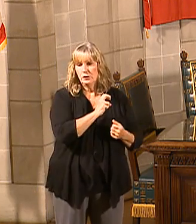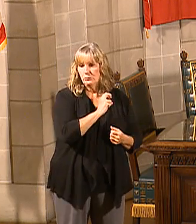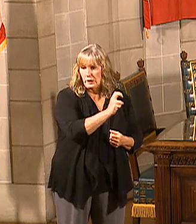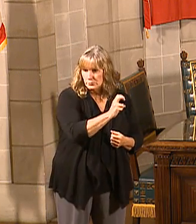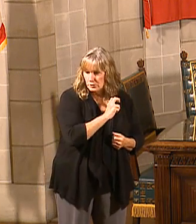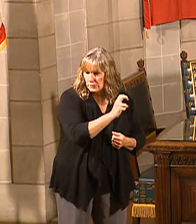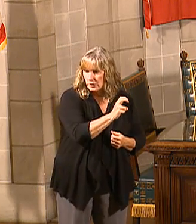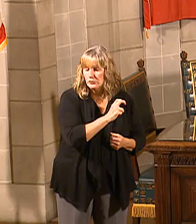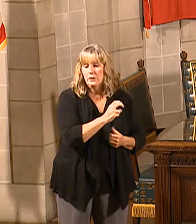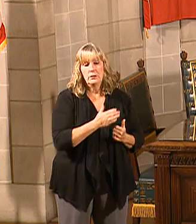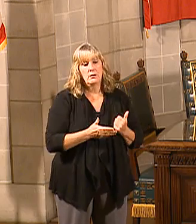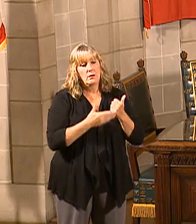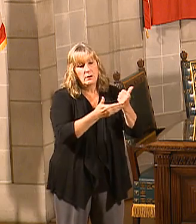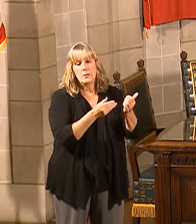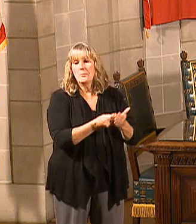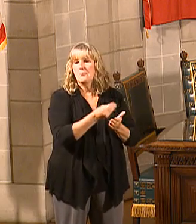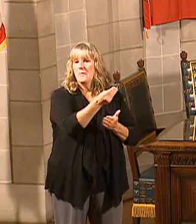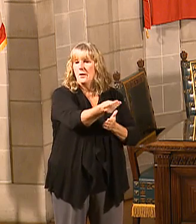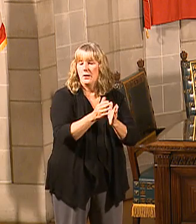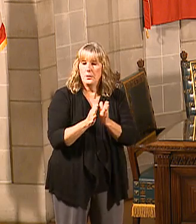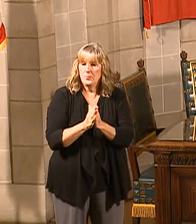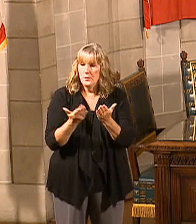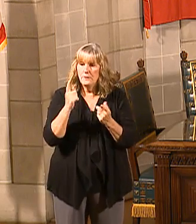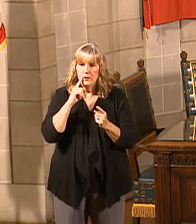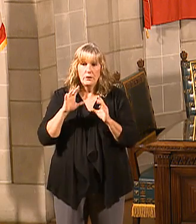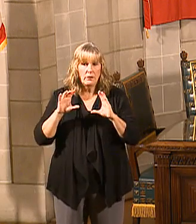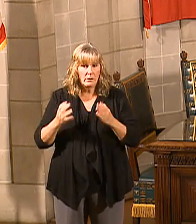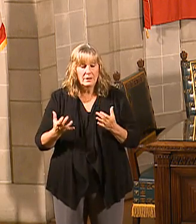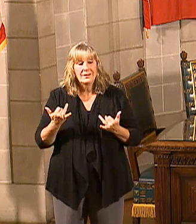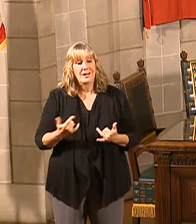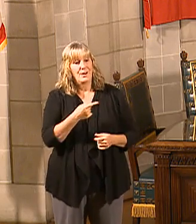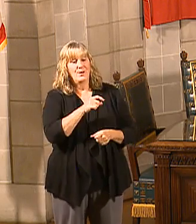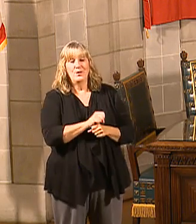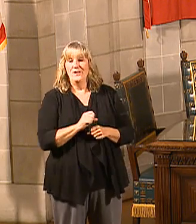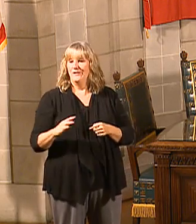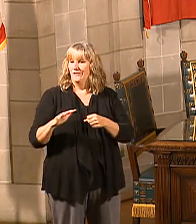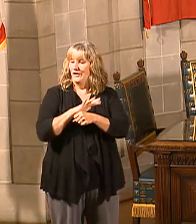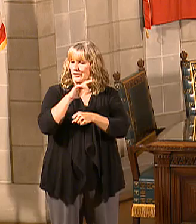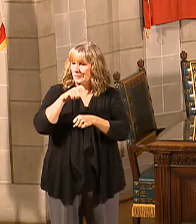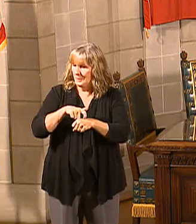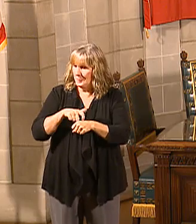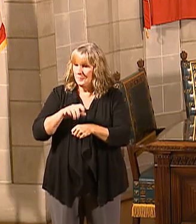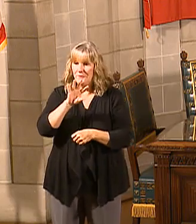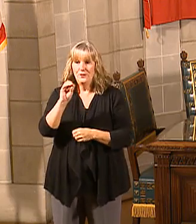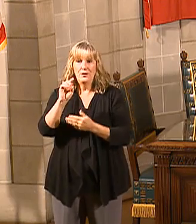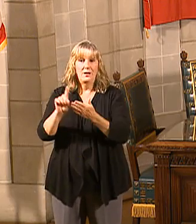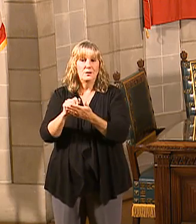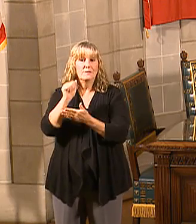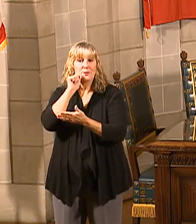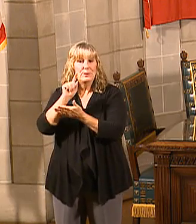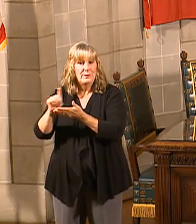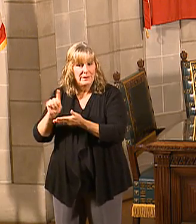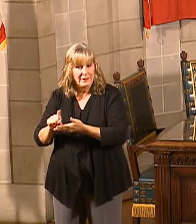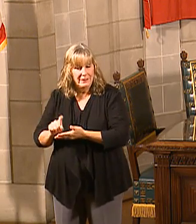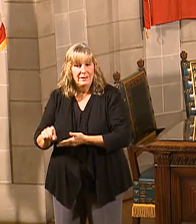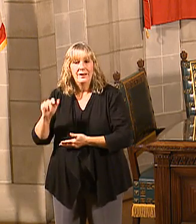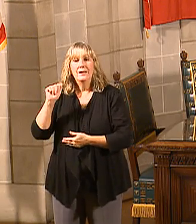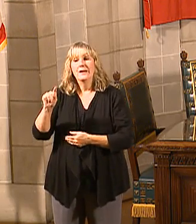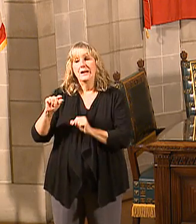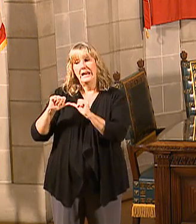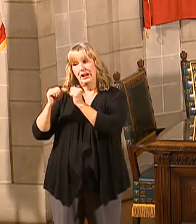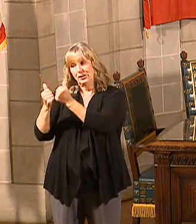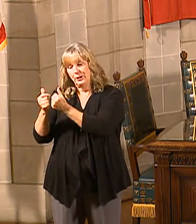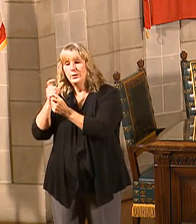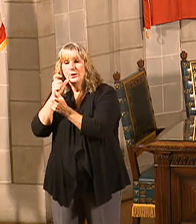and helped her purchase her textbooks for class. She is now employed full-time, working 40 hours a week at an agency